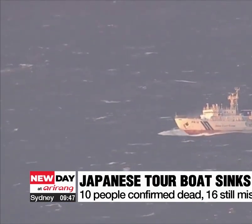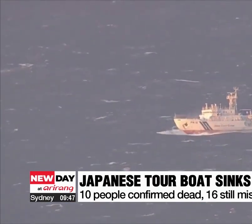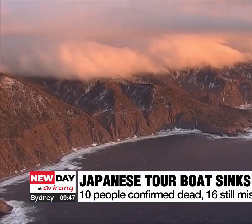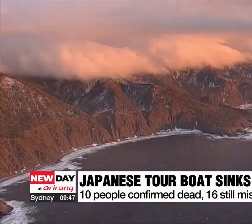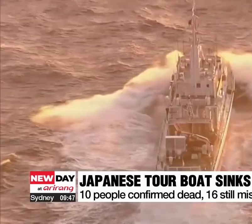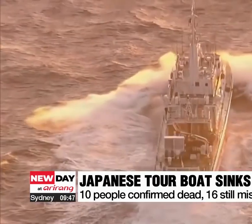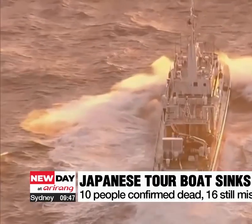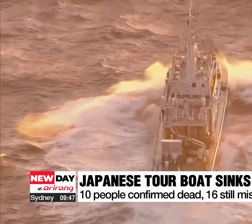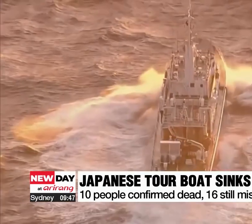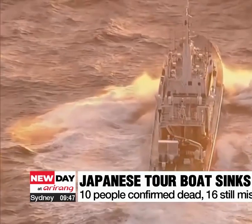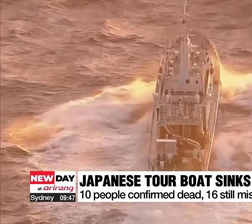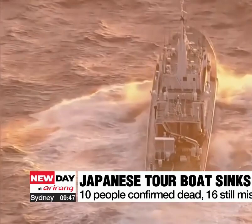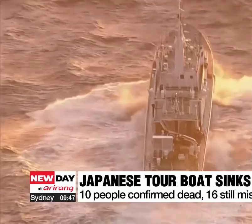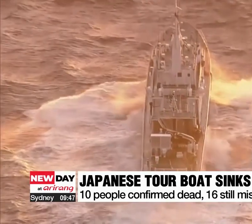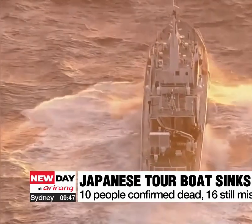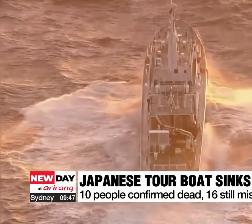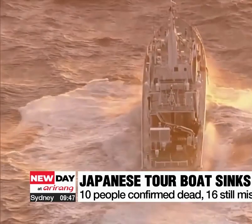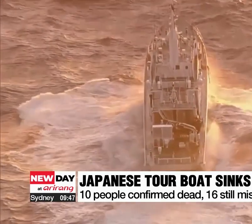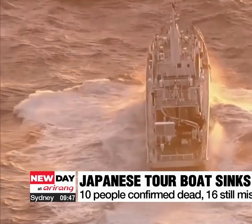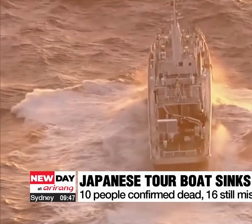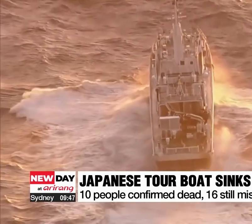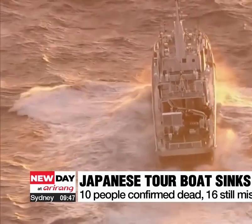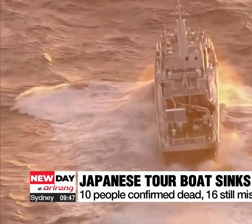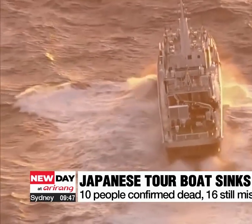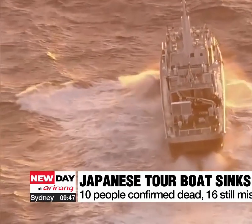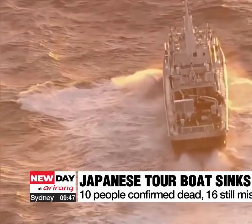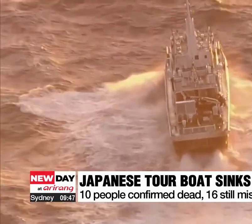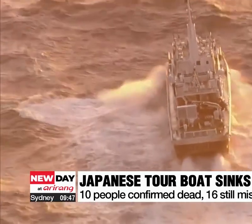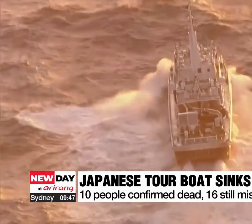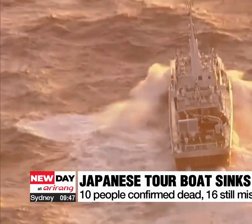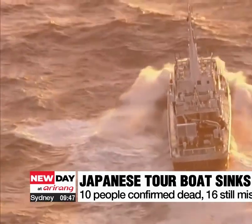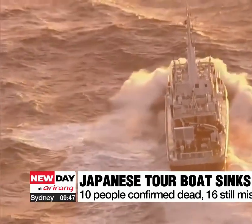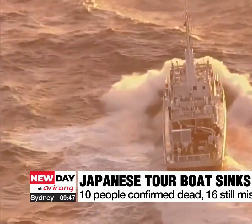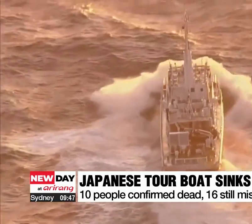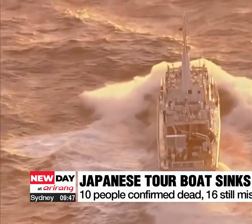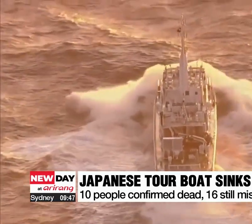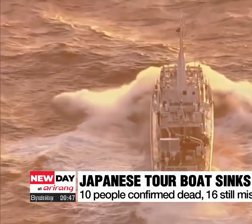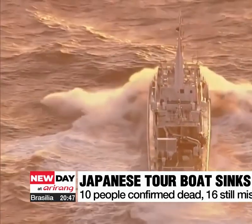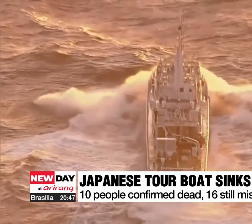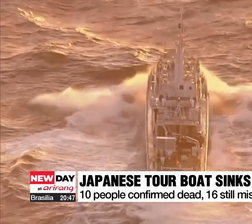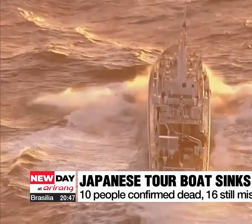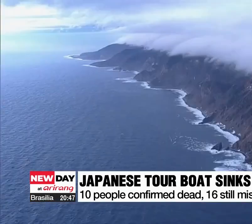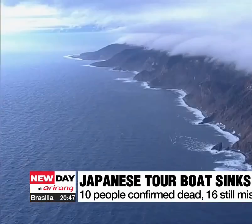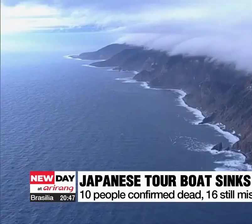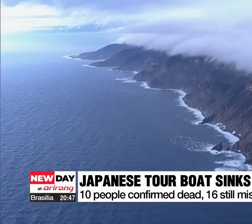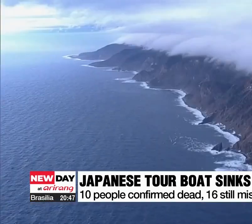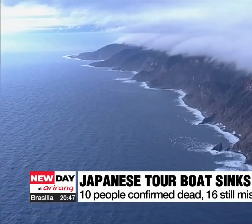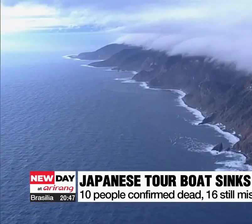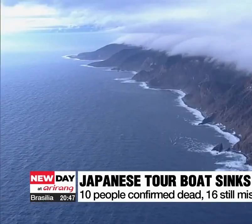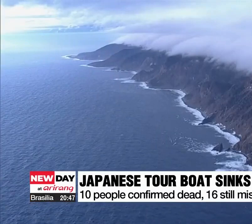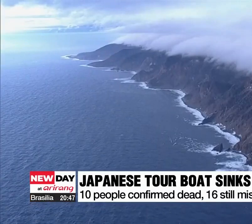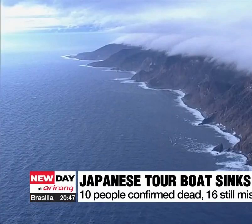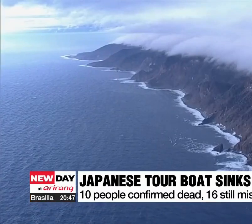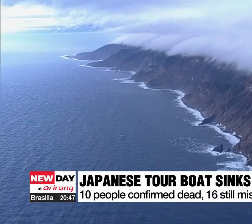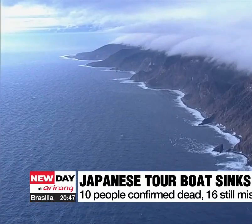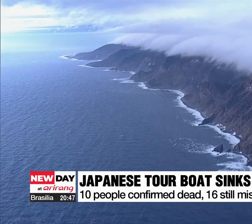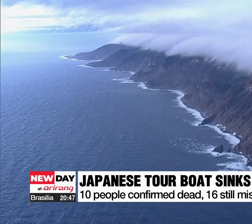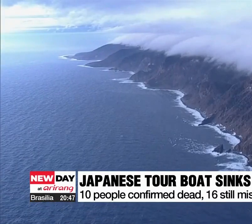military aircraft have been dispatched to the area and are getting help from local fishing boats. On the day of the incident, the area